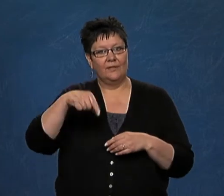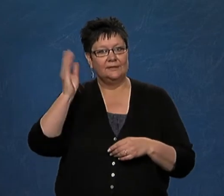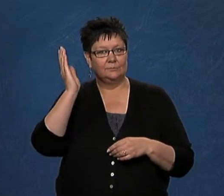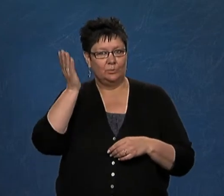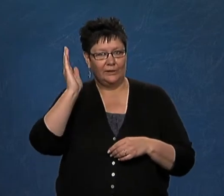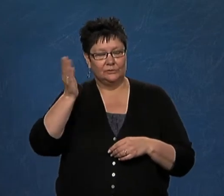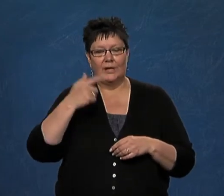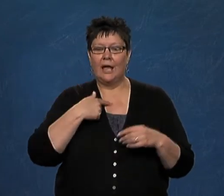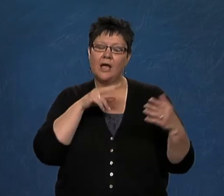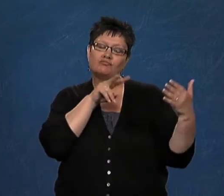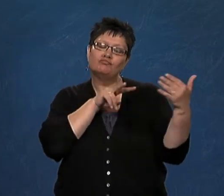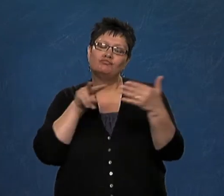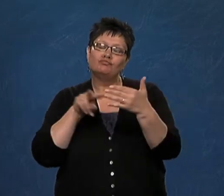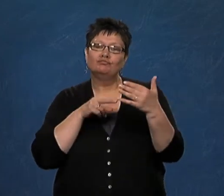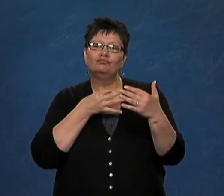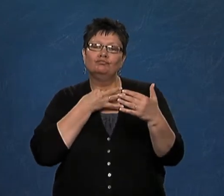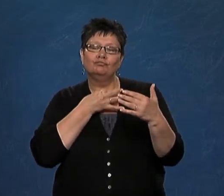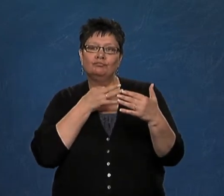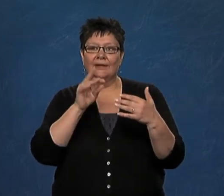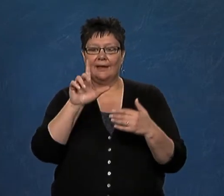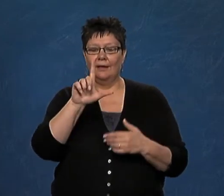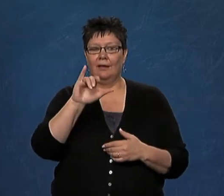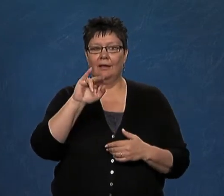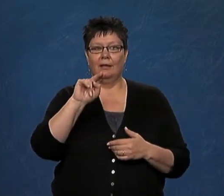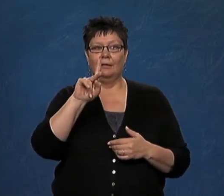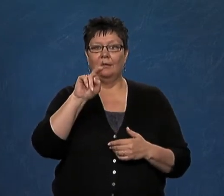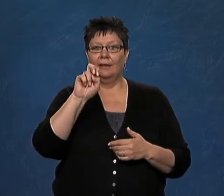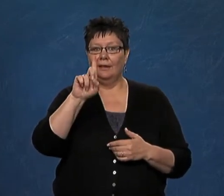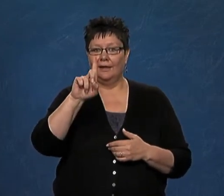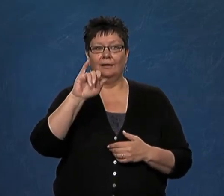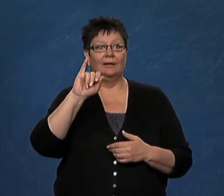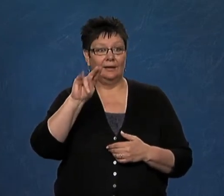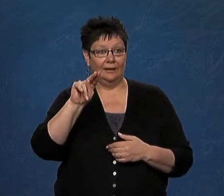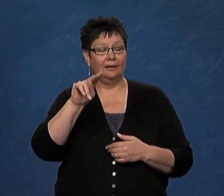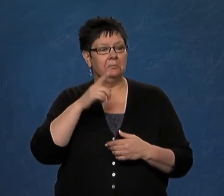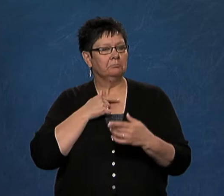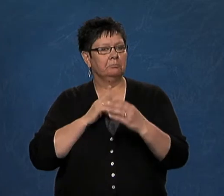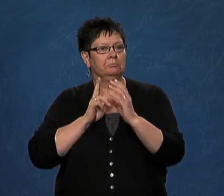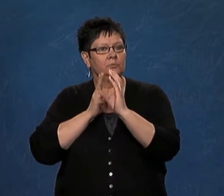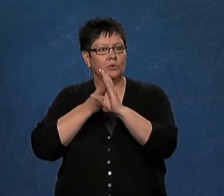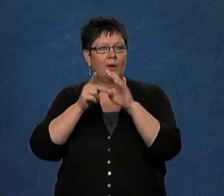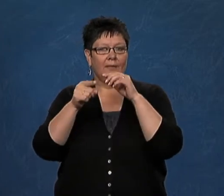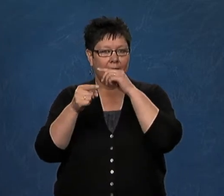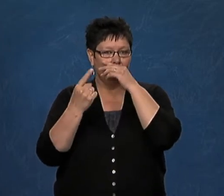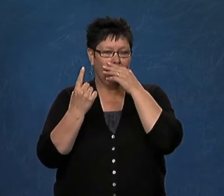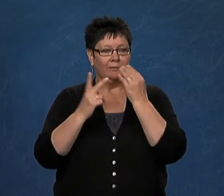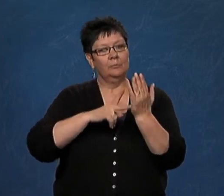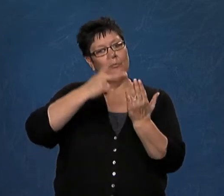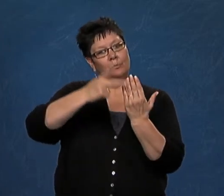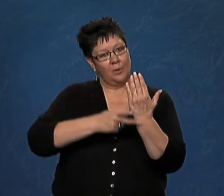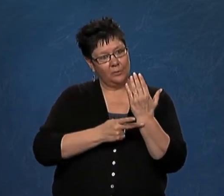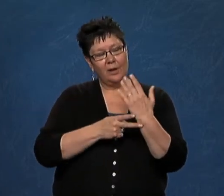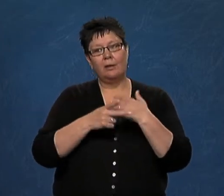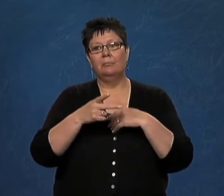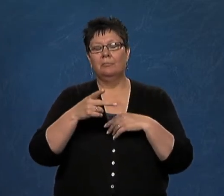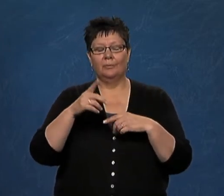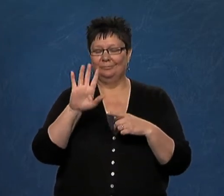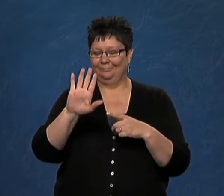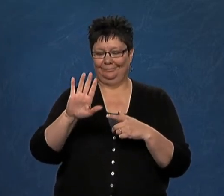This fall, in preparing for this presentation, I looked at LinkedIn, and in looking